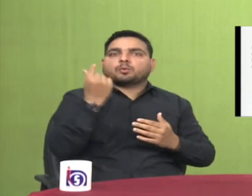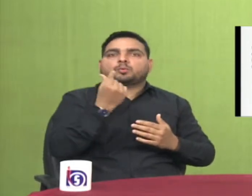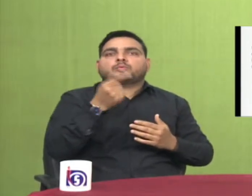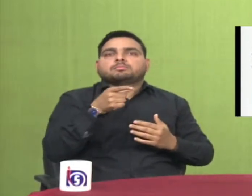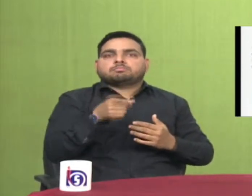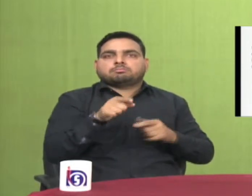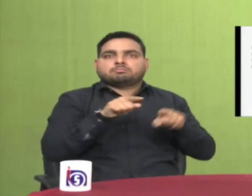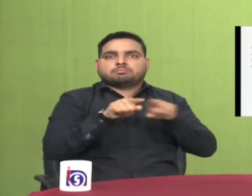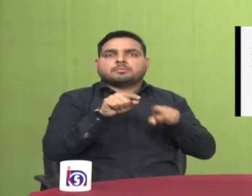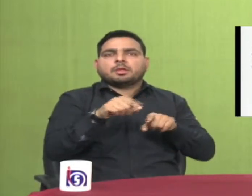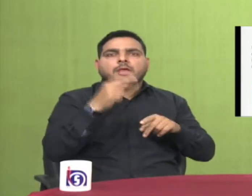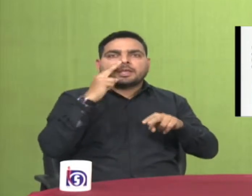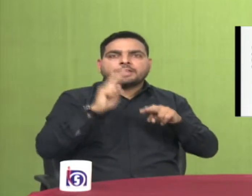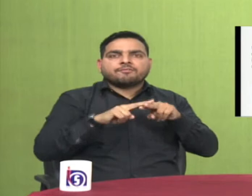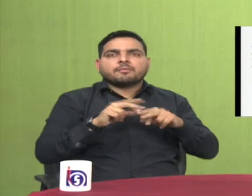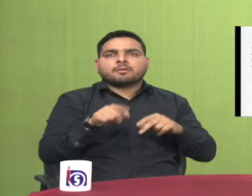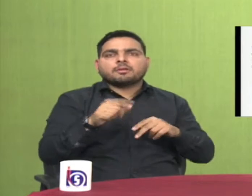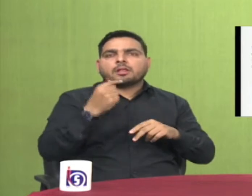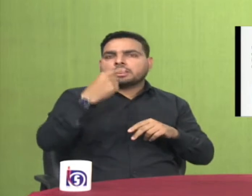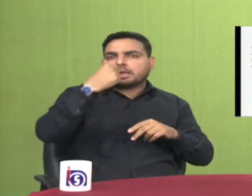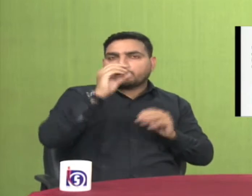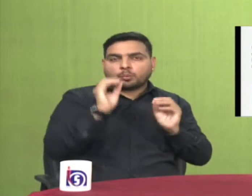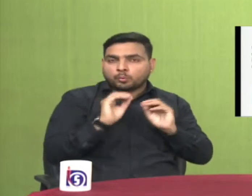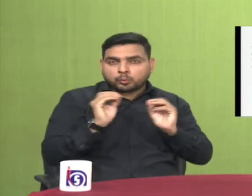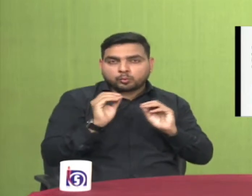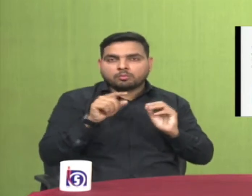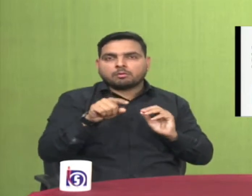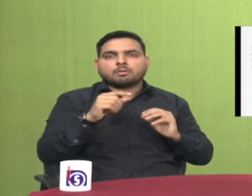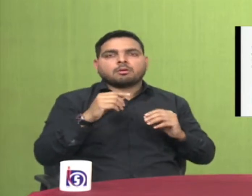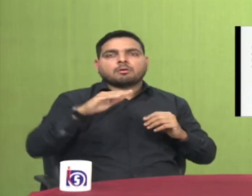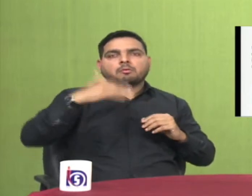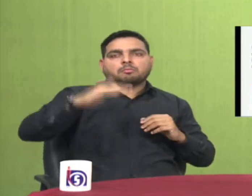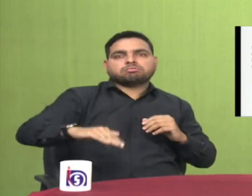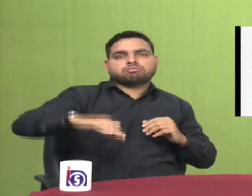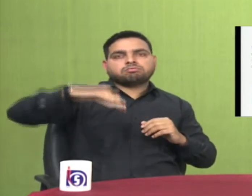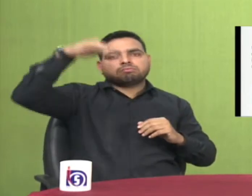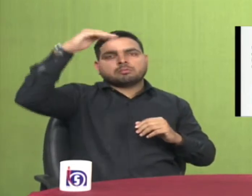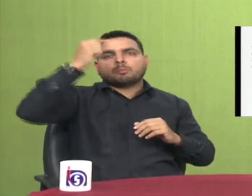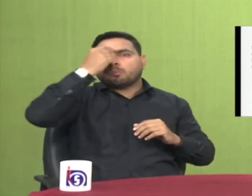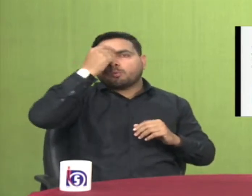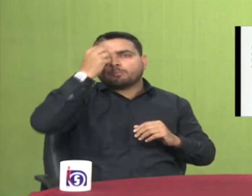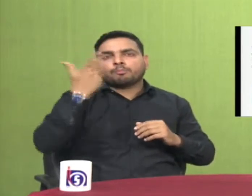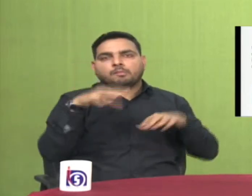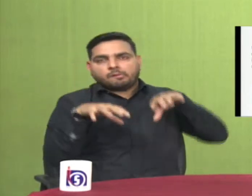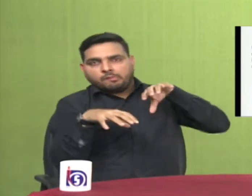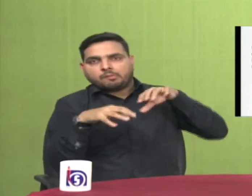like polio and different vaccines that protects the child and makes it